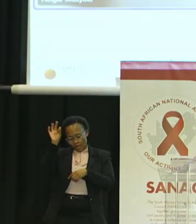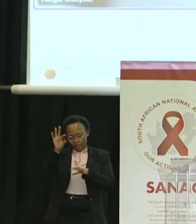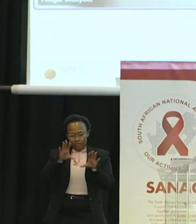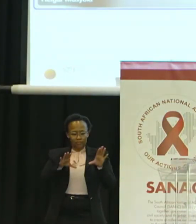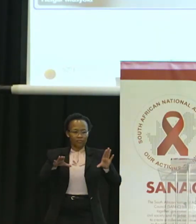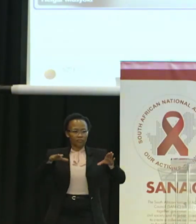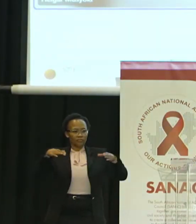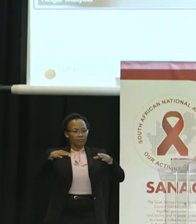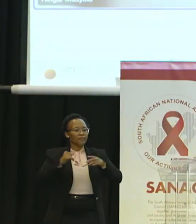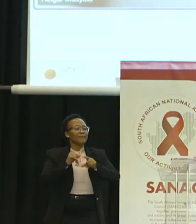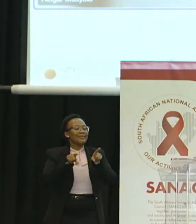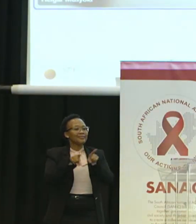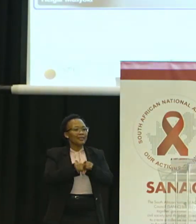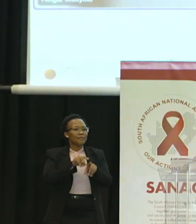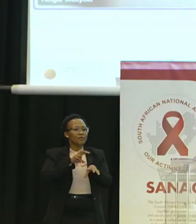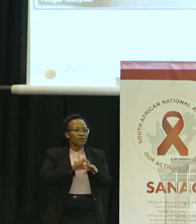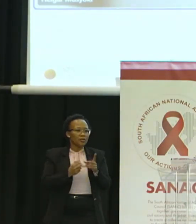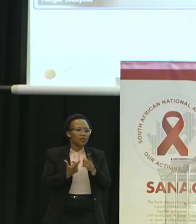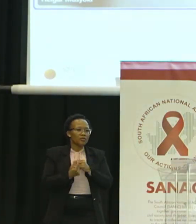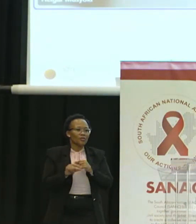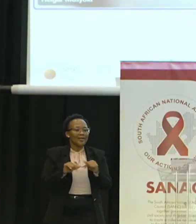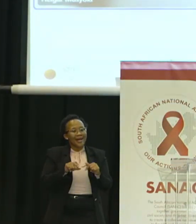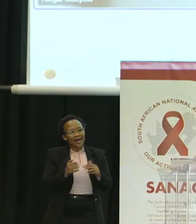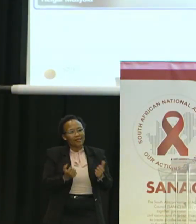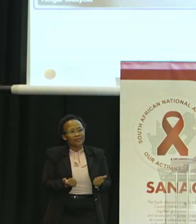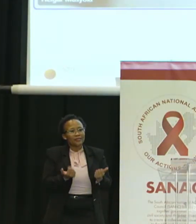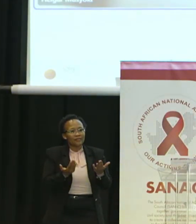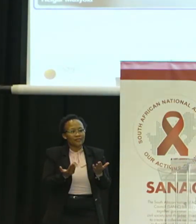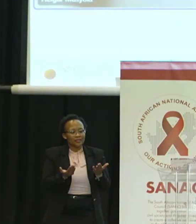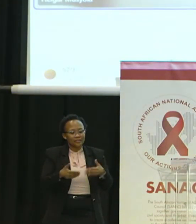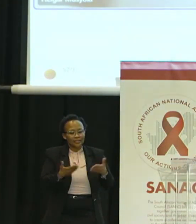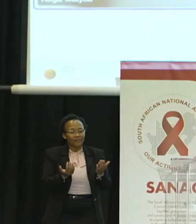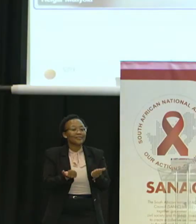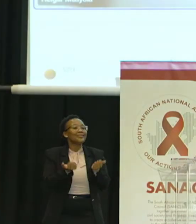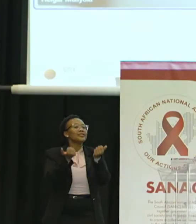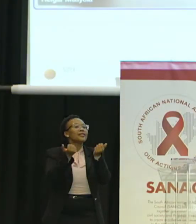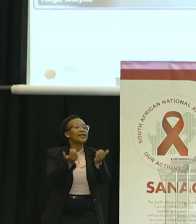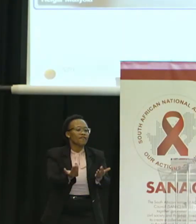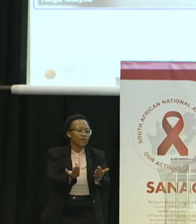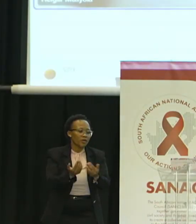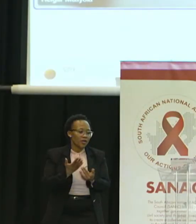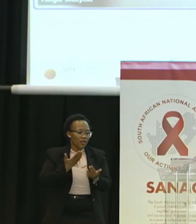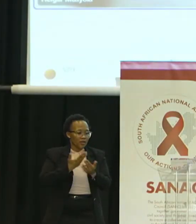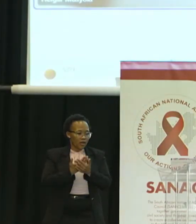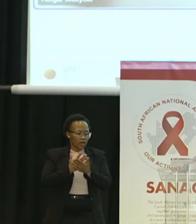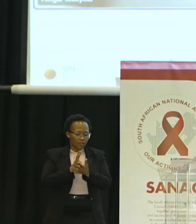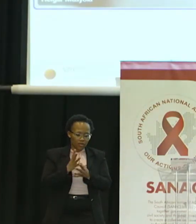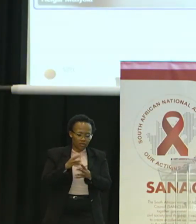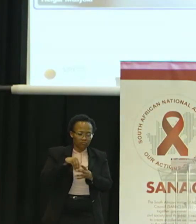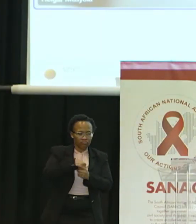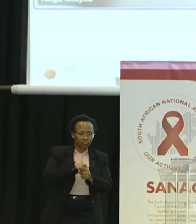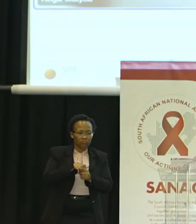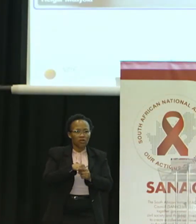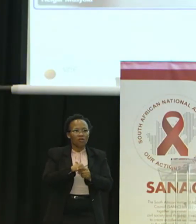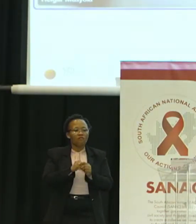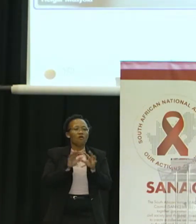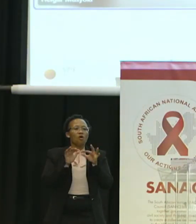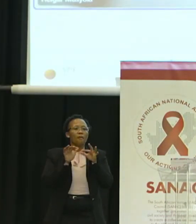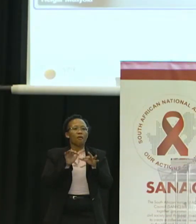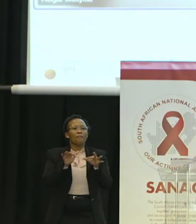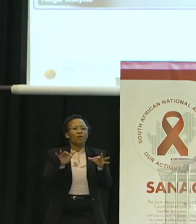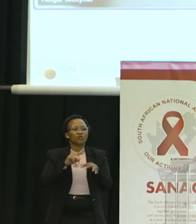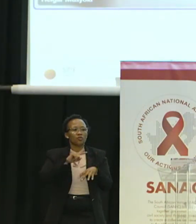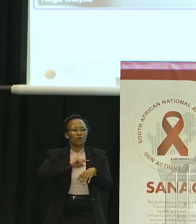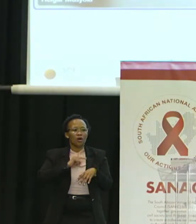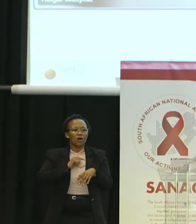we still need to have other service delivery models that can be fit for other key populations who may shy away from going to the